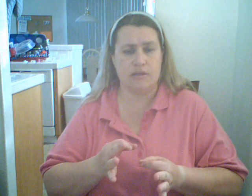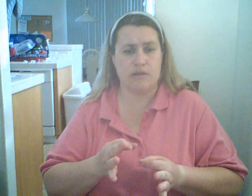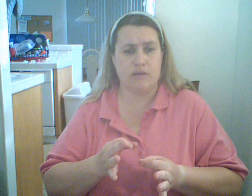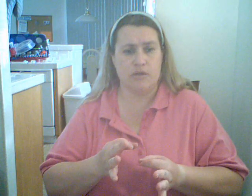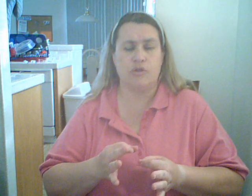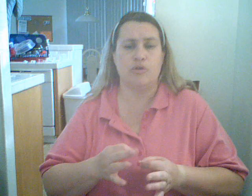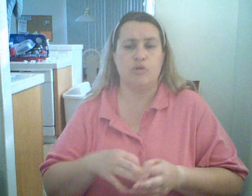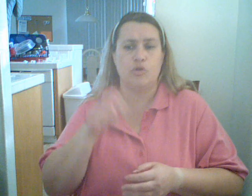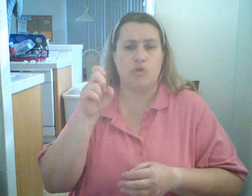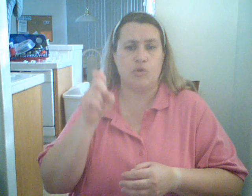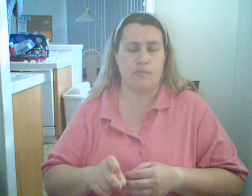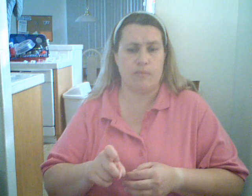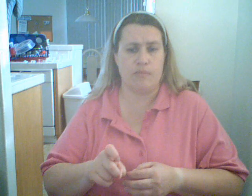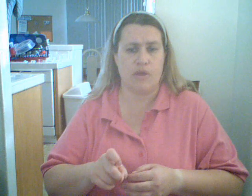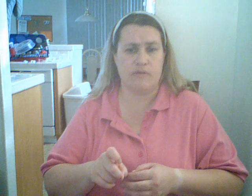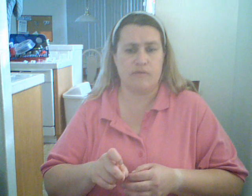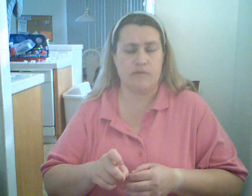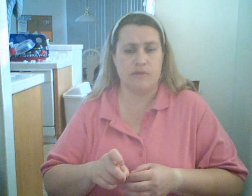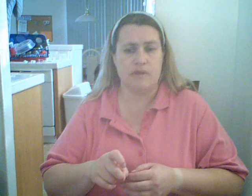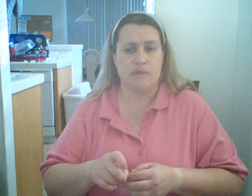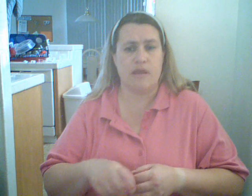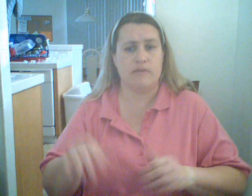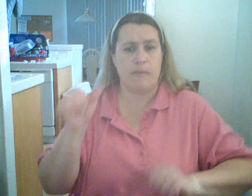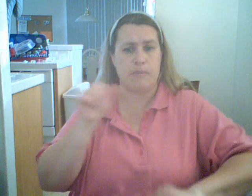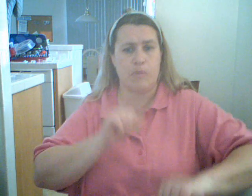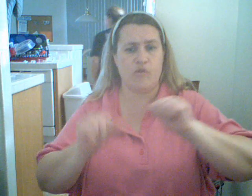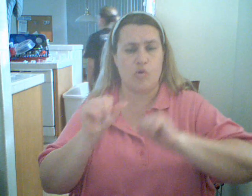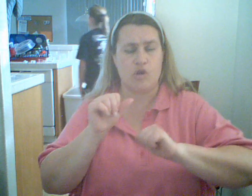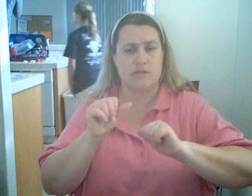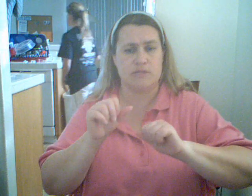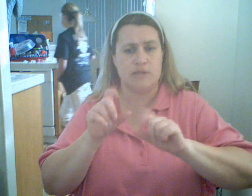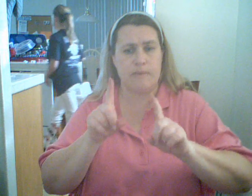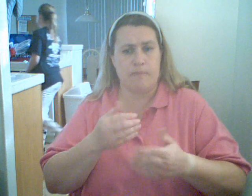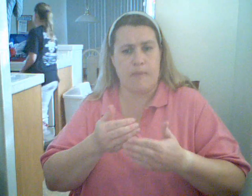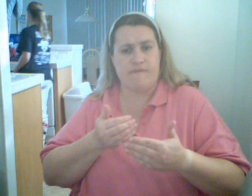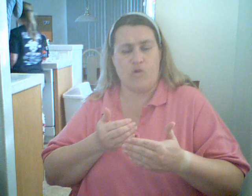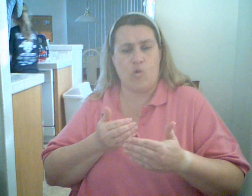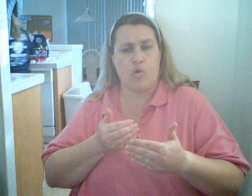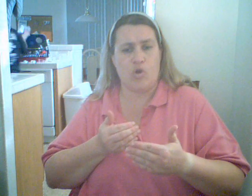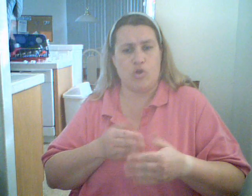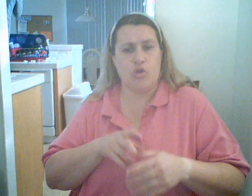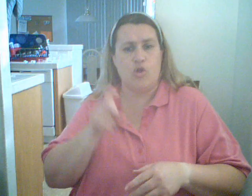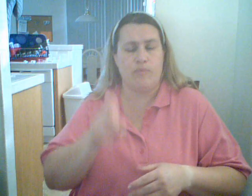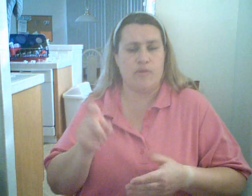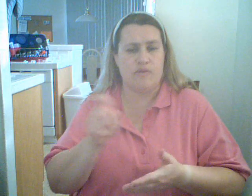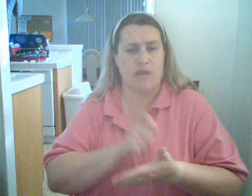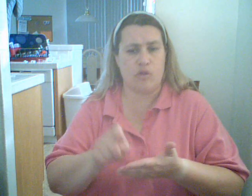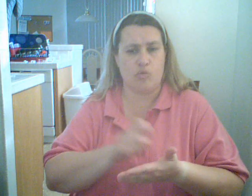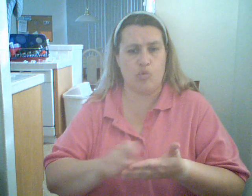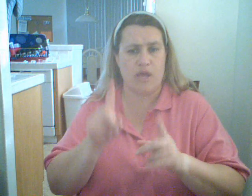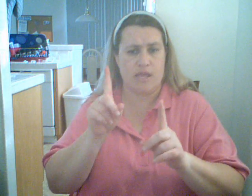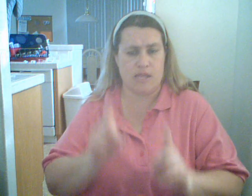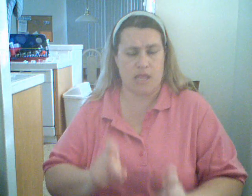part of the test. So here's the deal. You may take the written test without having an